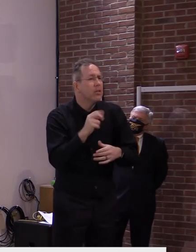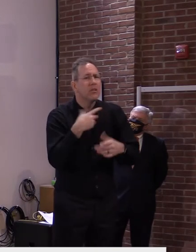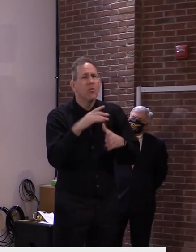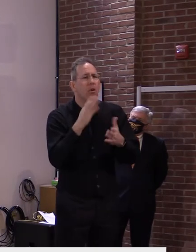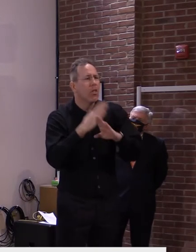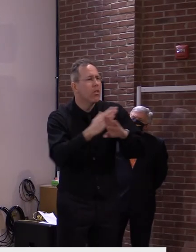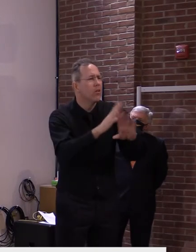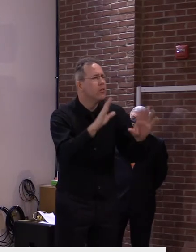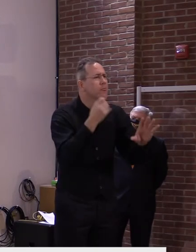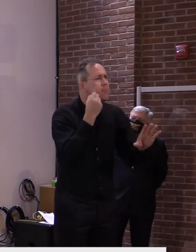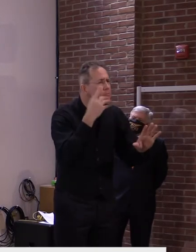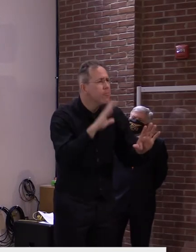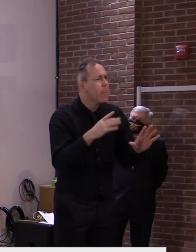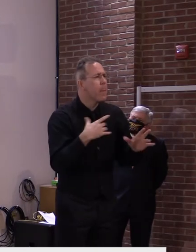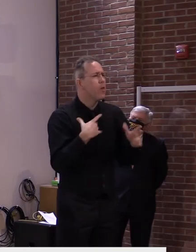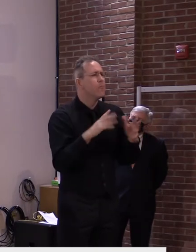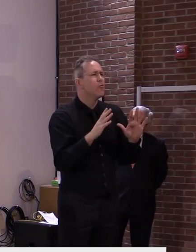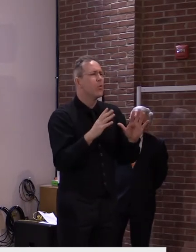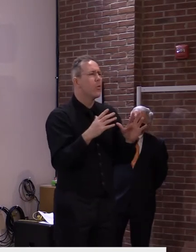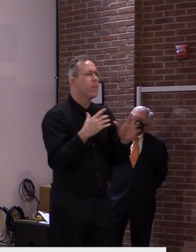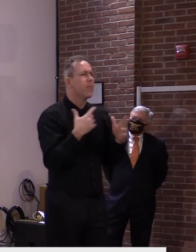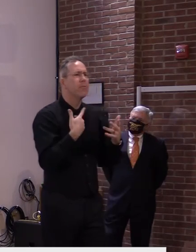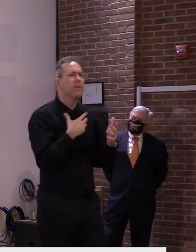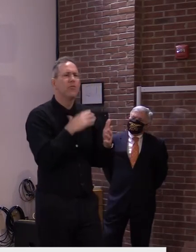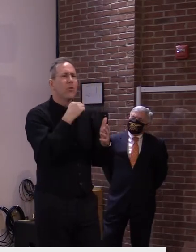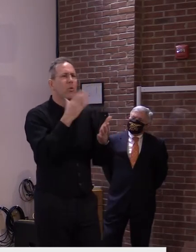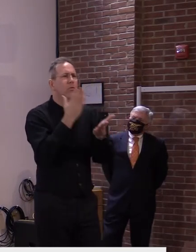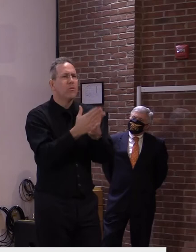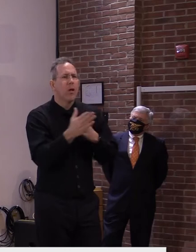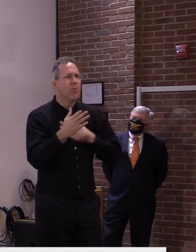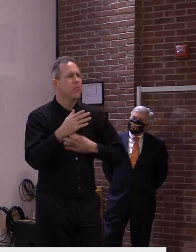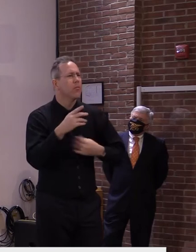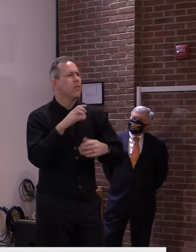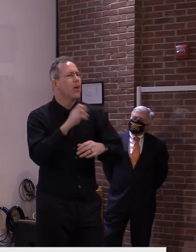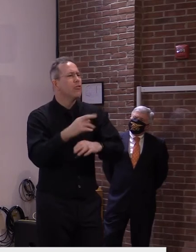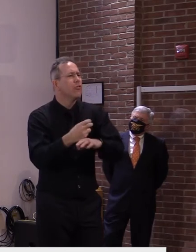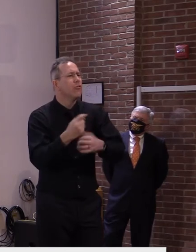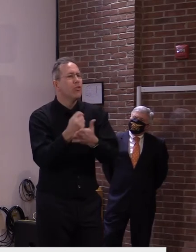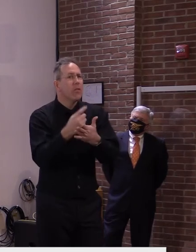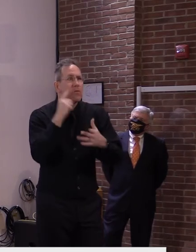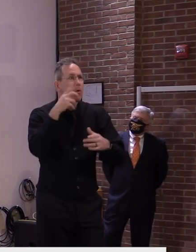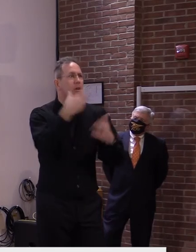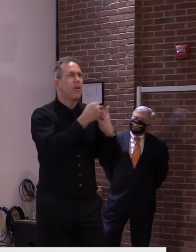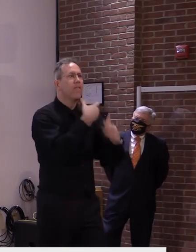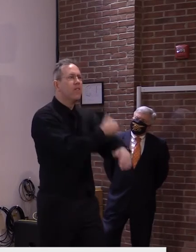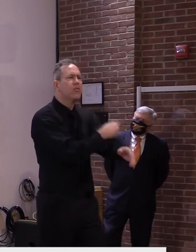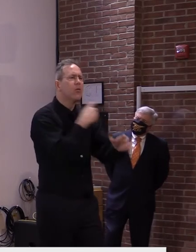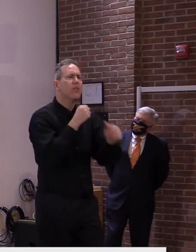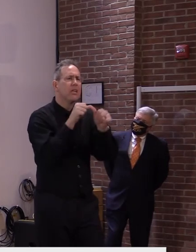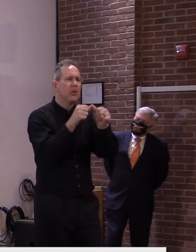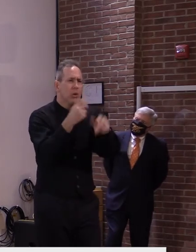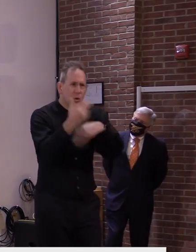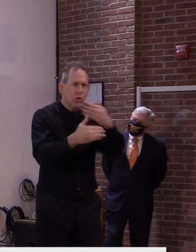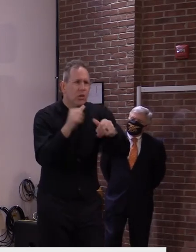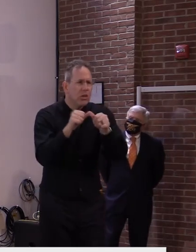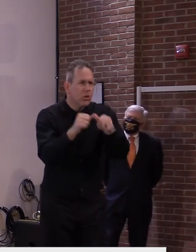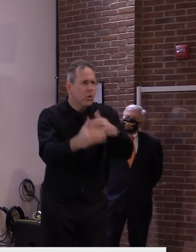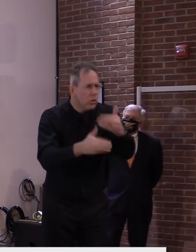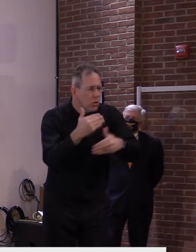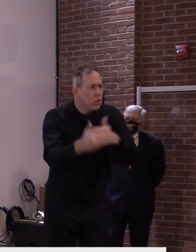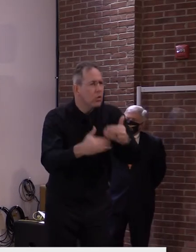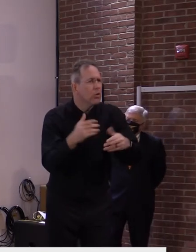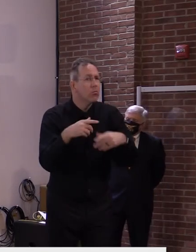their cancer therapy needs to be turned off and they're allowed to languish and suffer from their cancer. These are the very